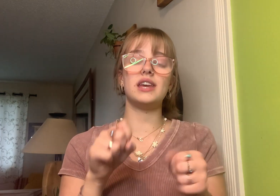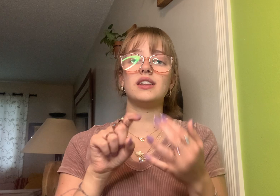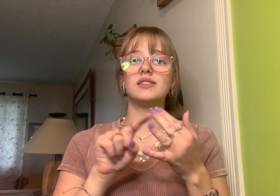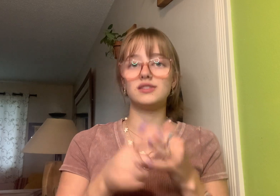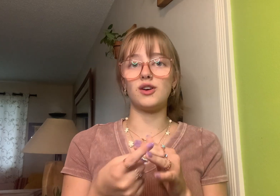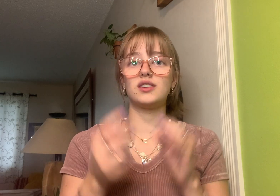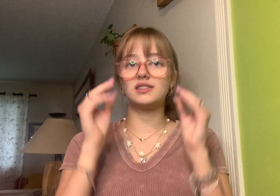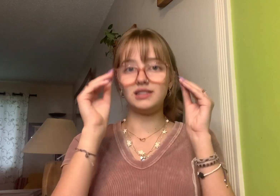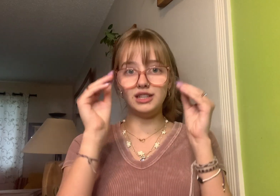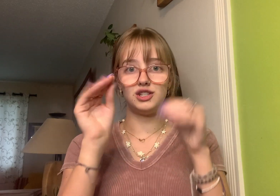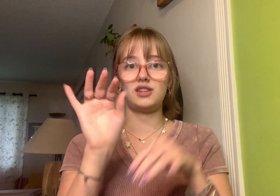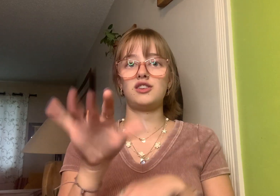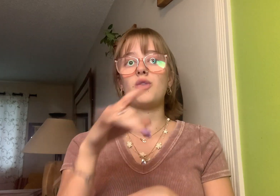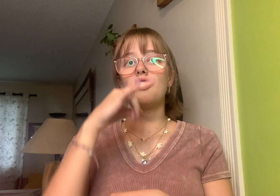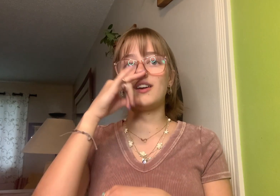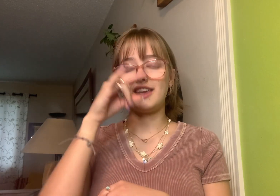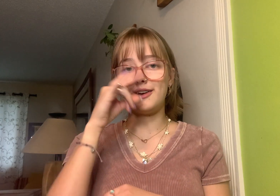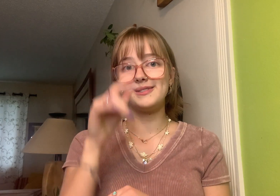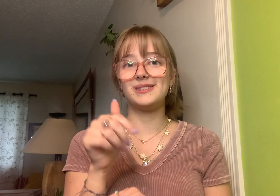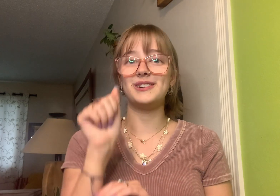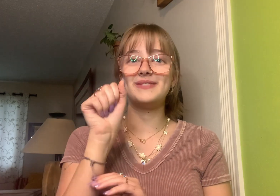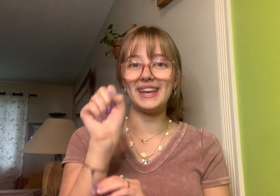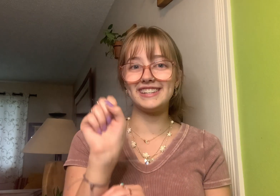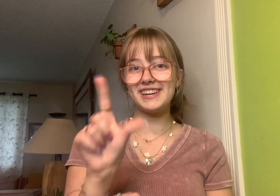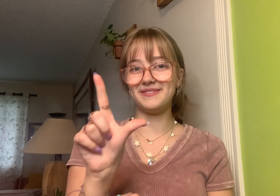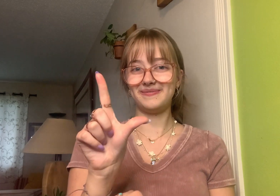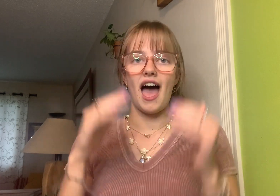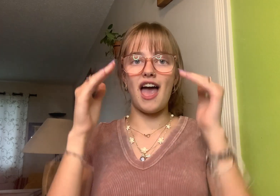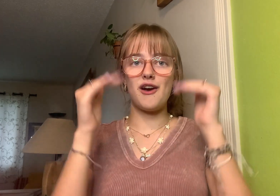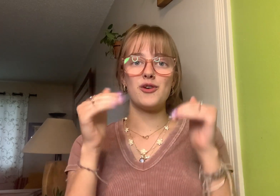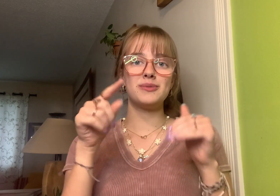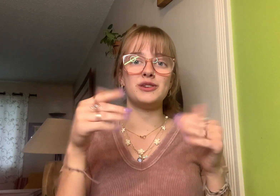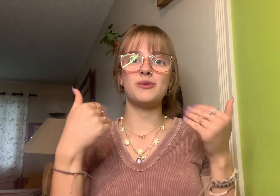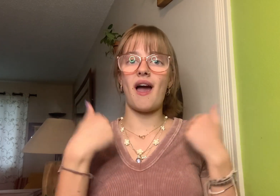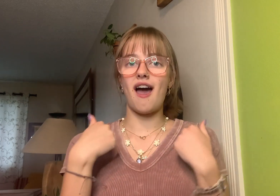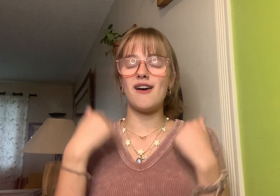can start teaching your kiddos some ASL. I hope you have an